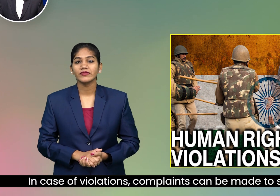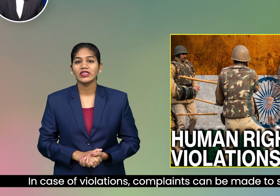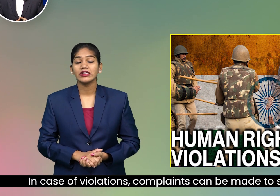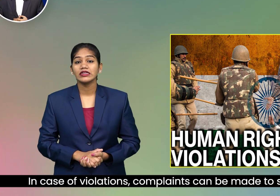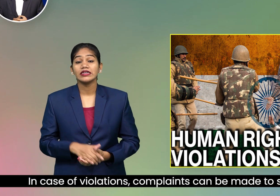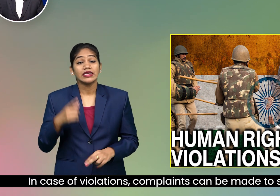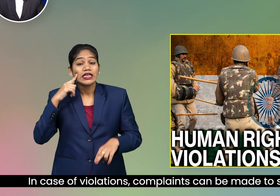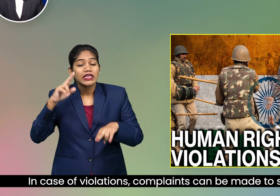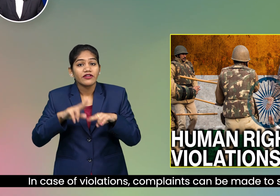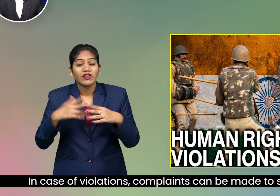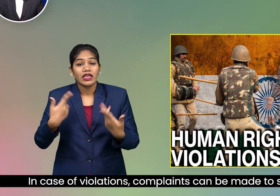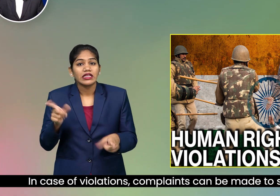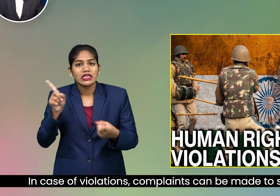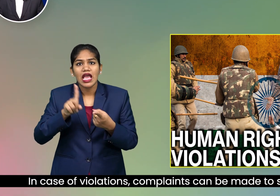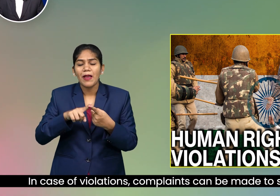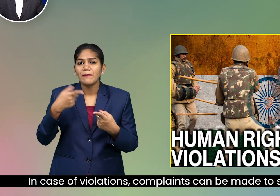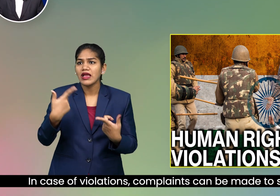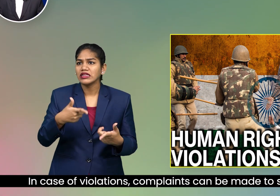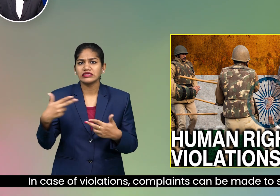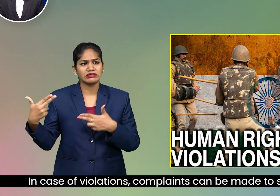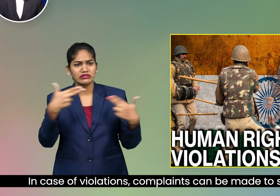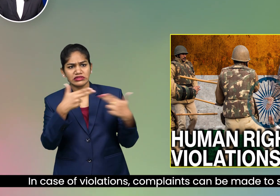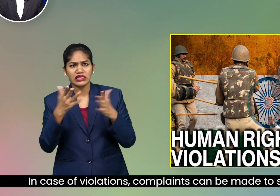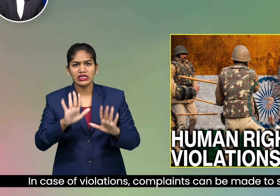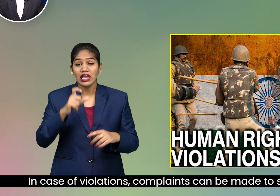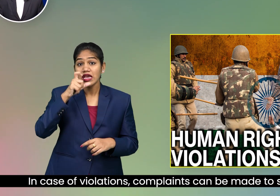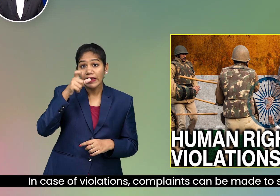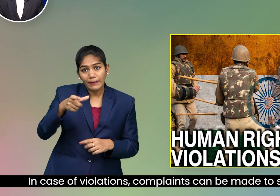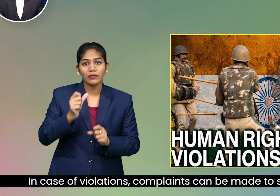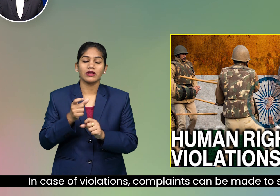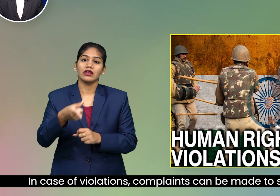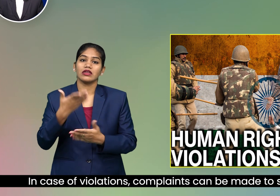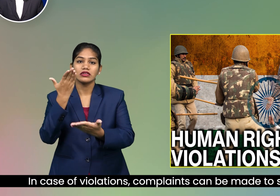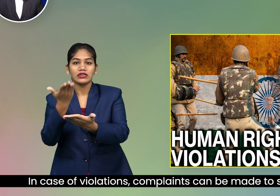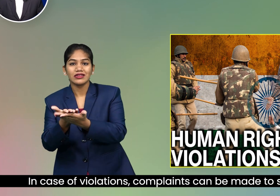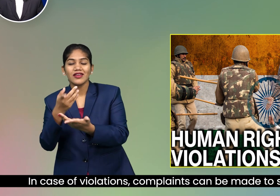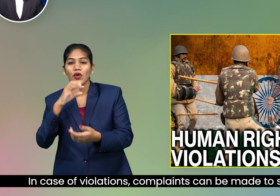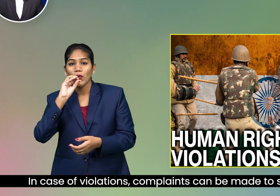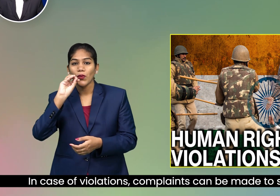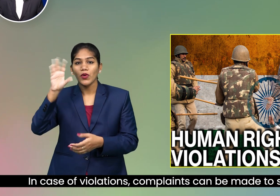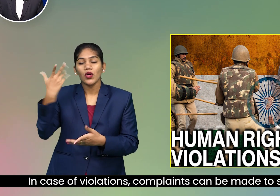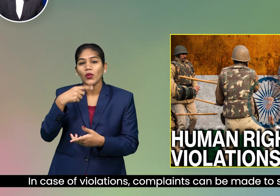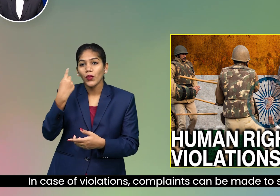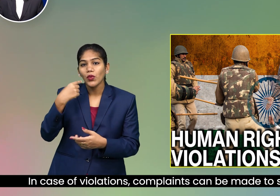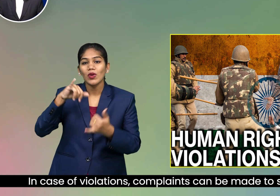In case of violations, complaints can be made to state commissions.